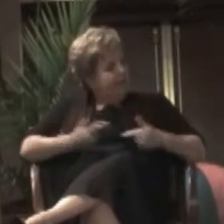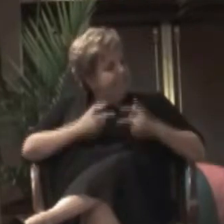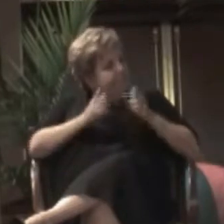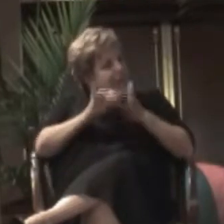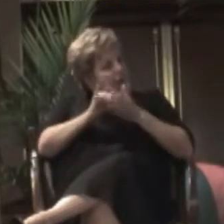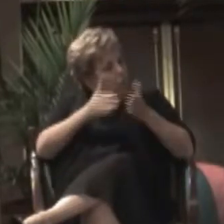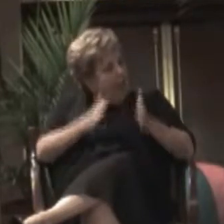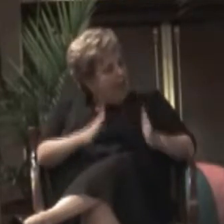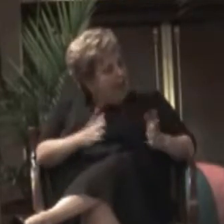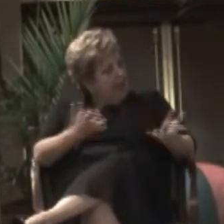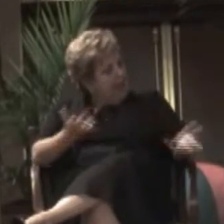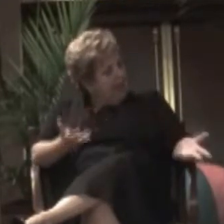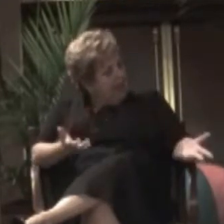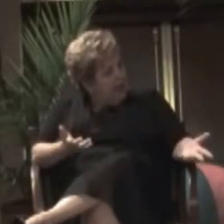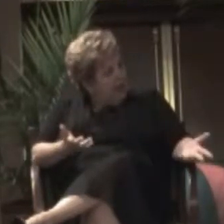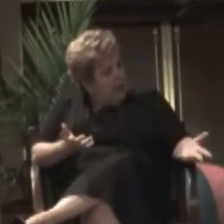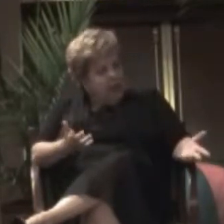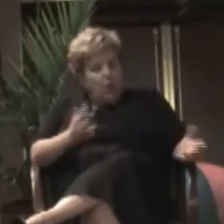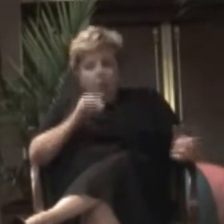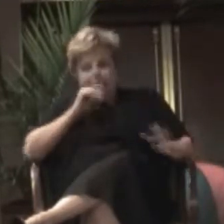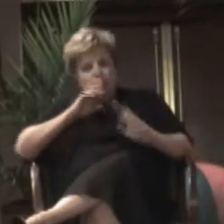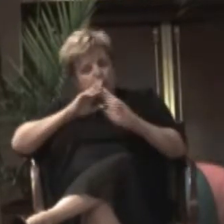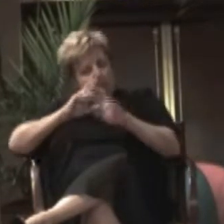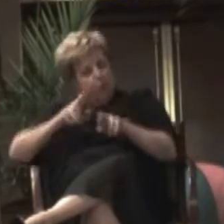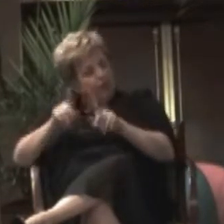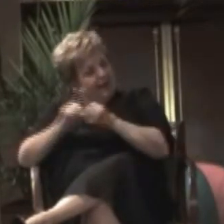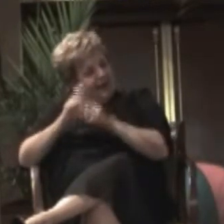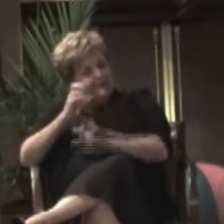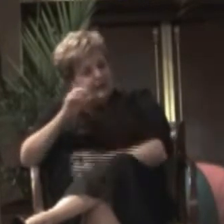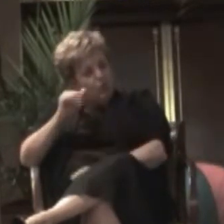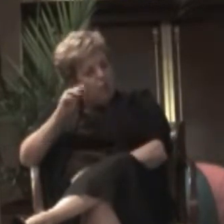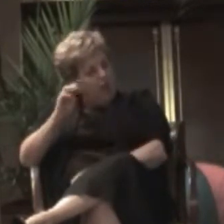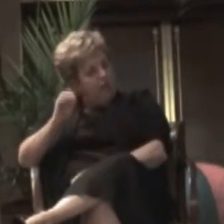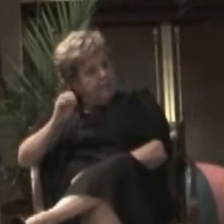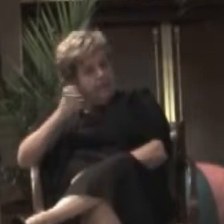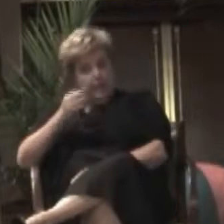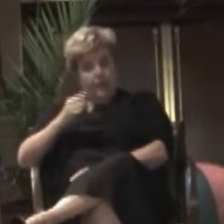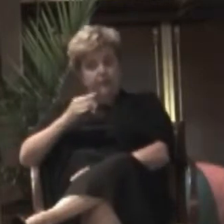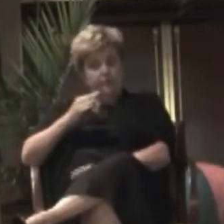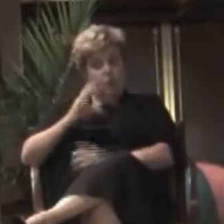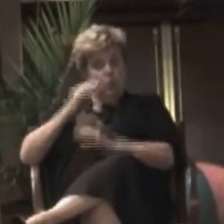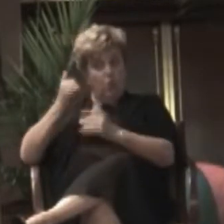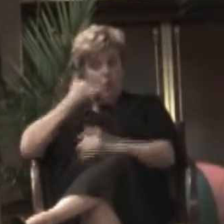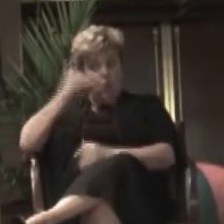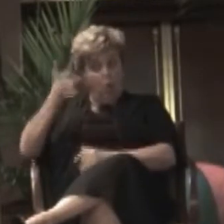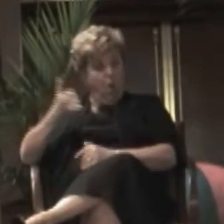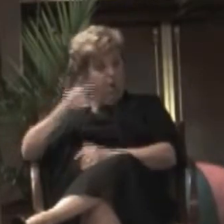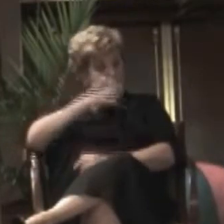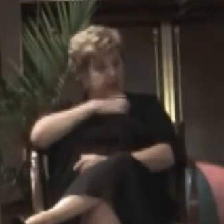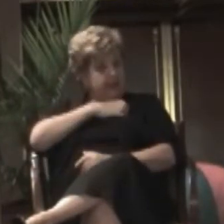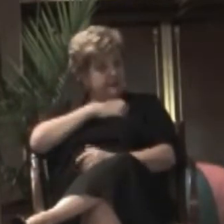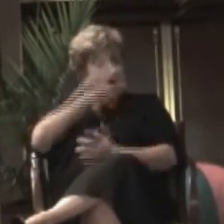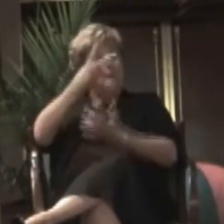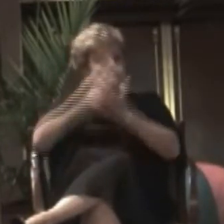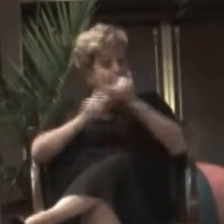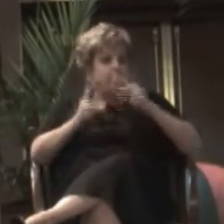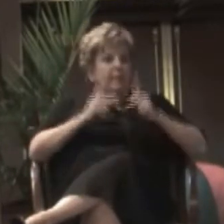And nobody ever reported a crime. My God, if you call the police, they'd lock you up as quick as you would the other one. So it was just, one day I'm